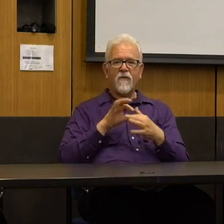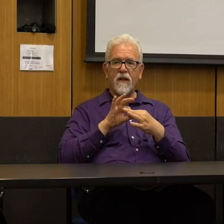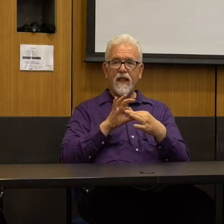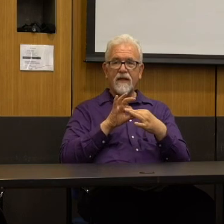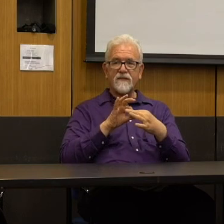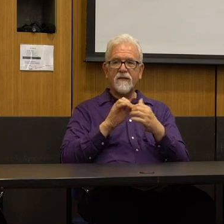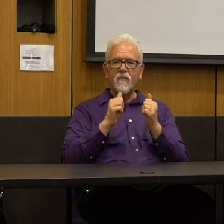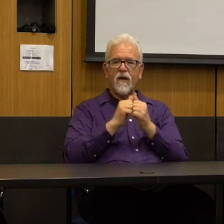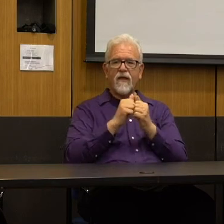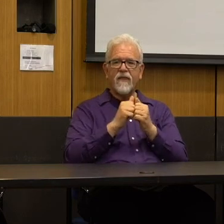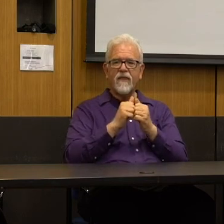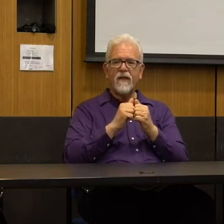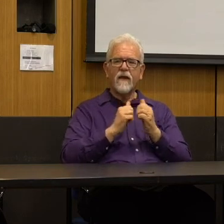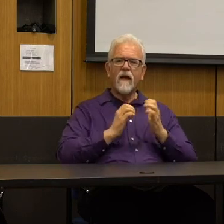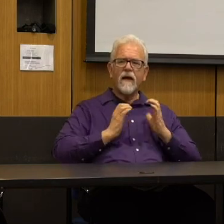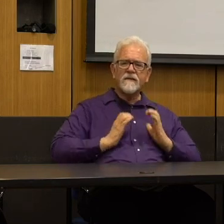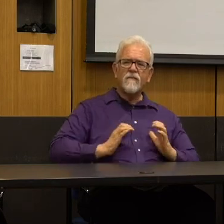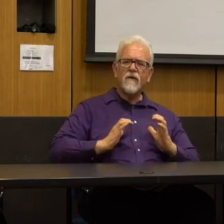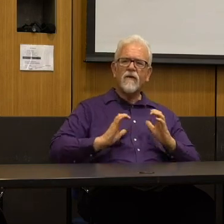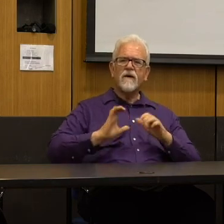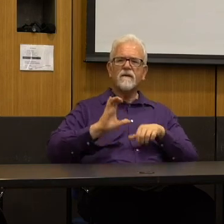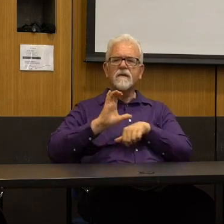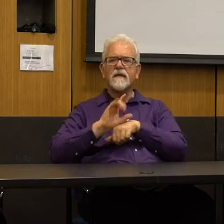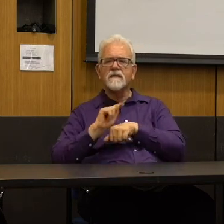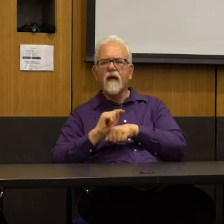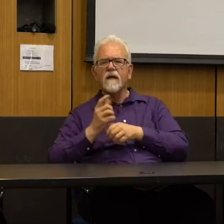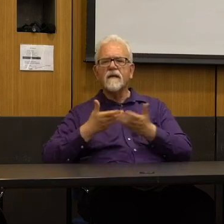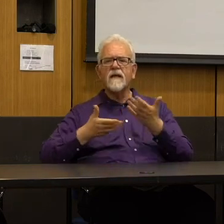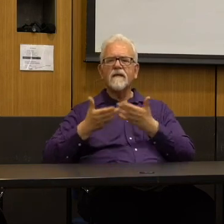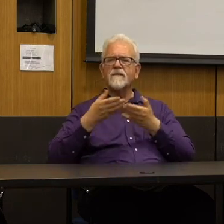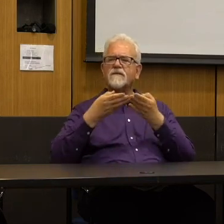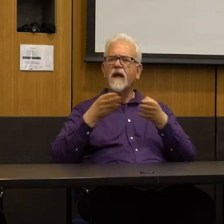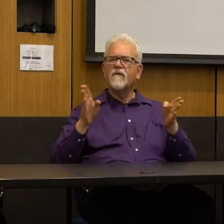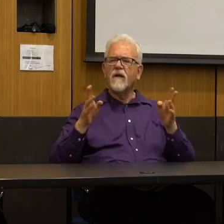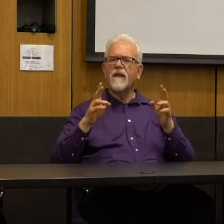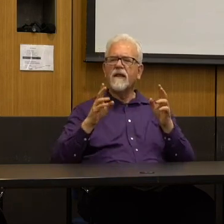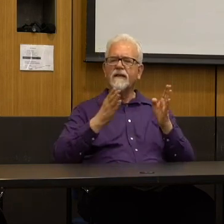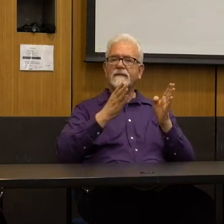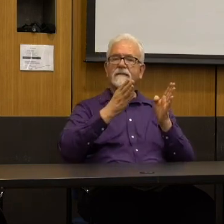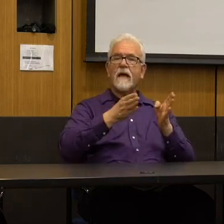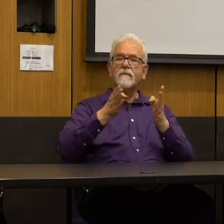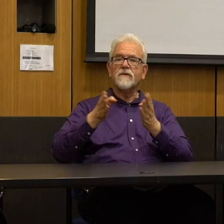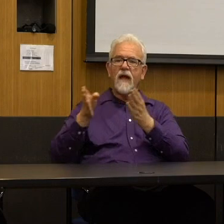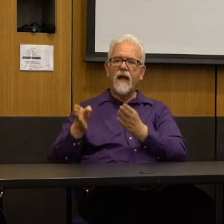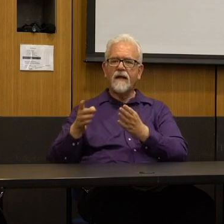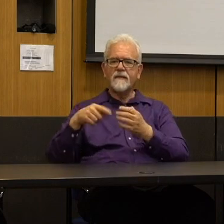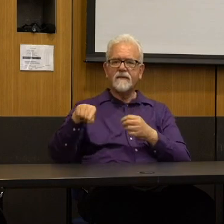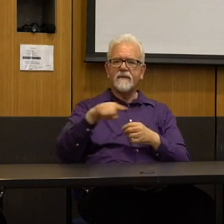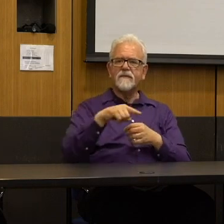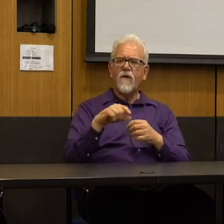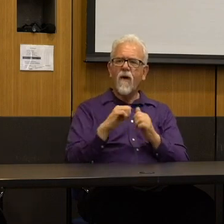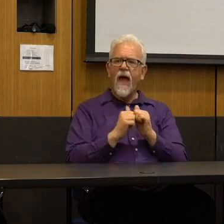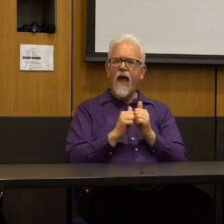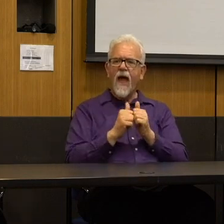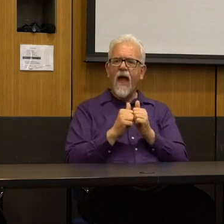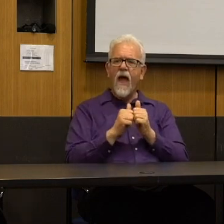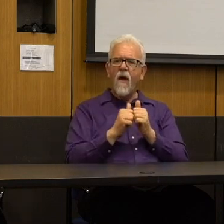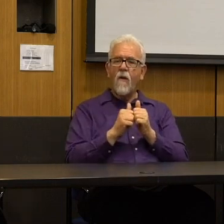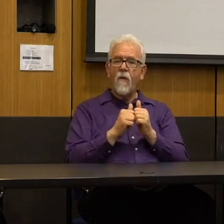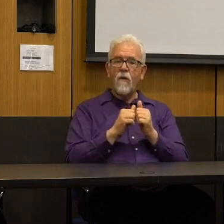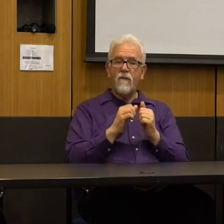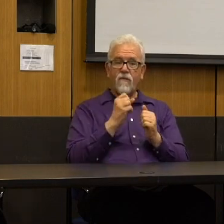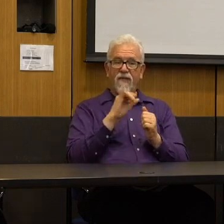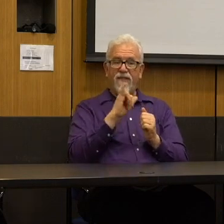with customers and consultants and generally subjects. And so how a given